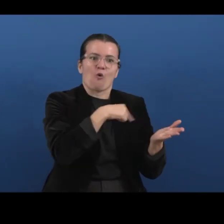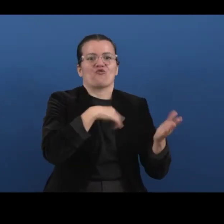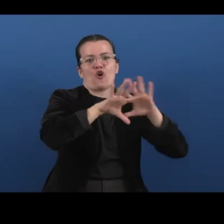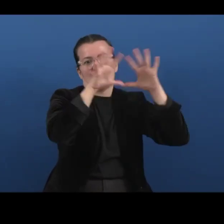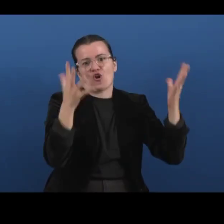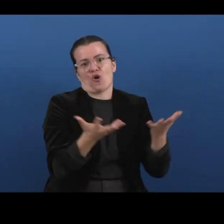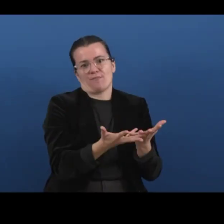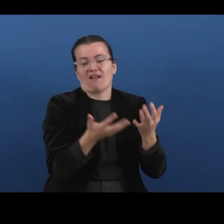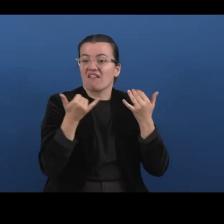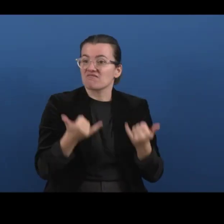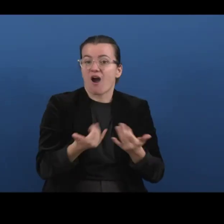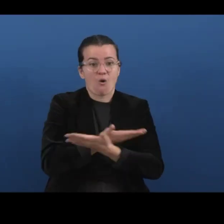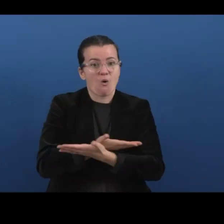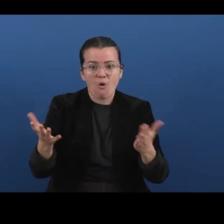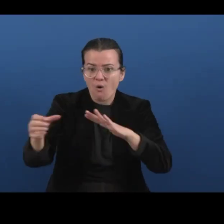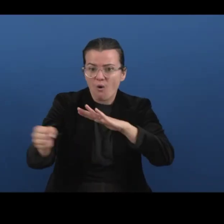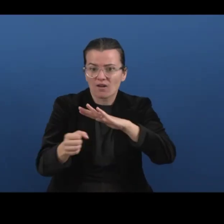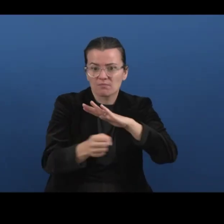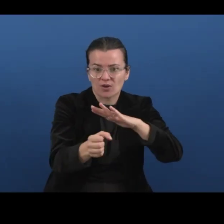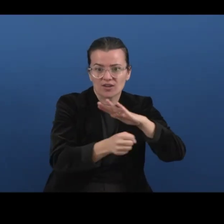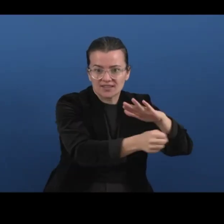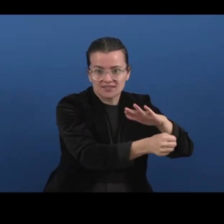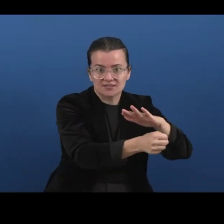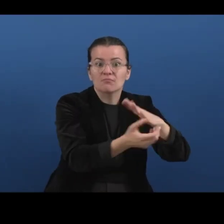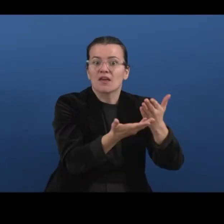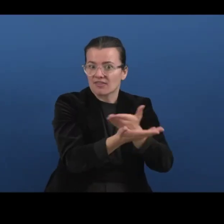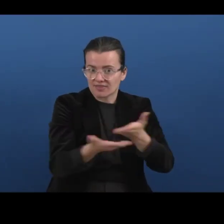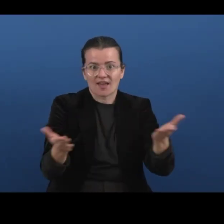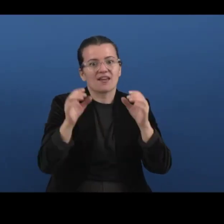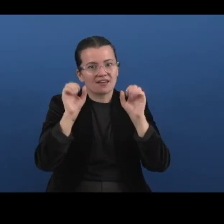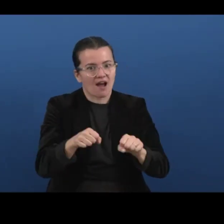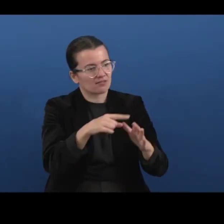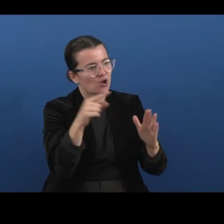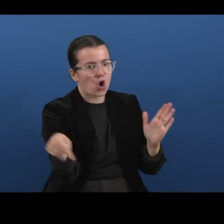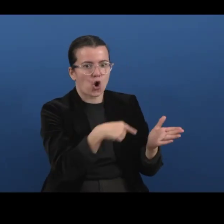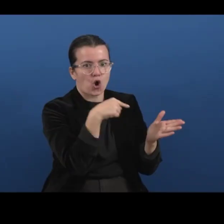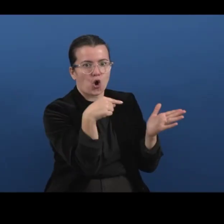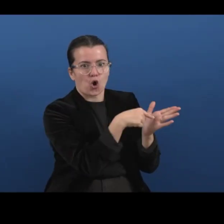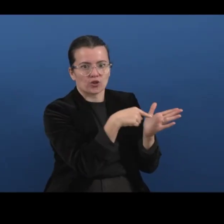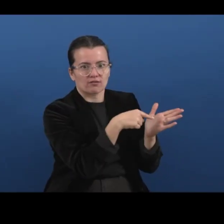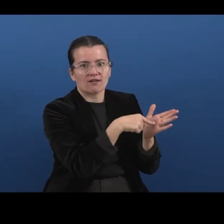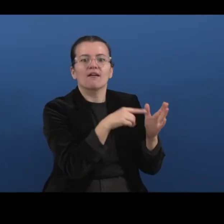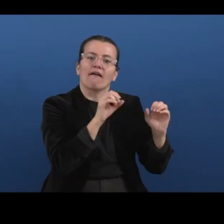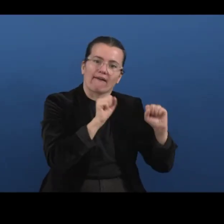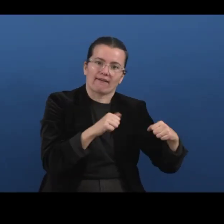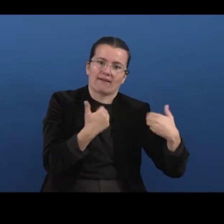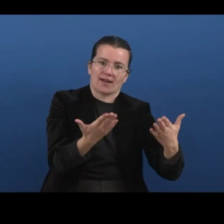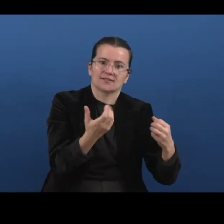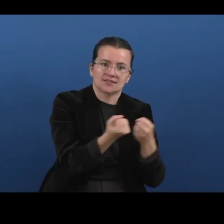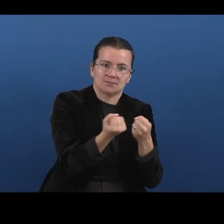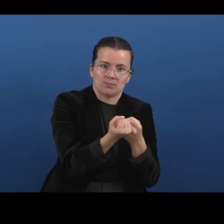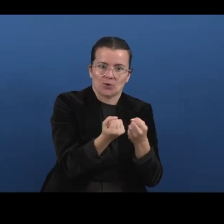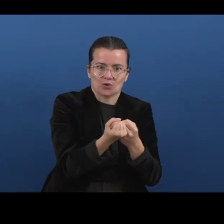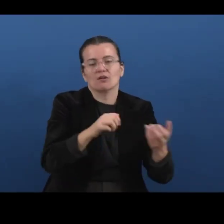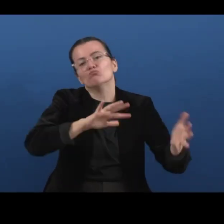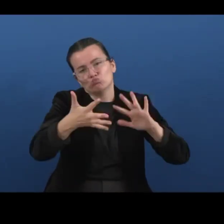employees have got some sort of access to support. The charter is hosted on both our internal HR system and